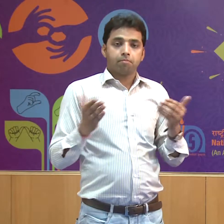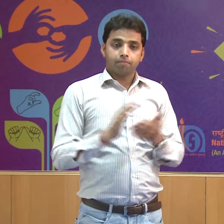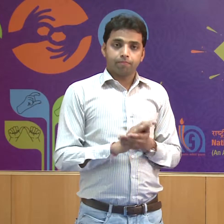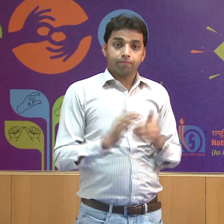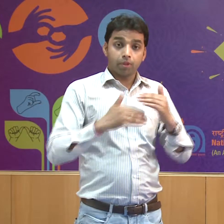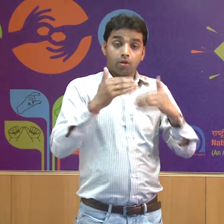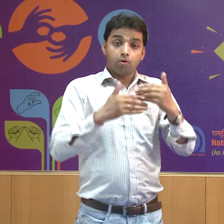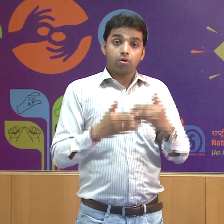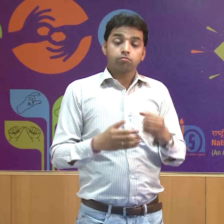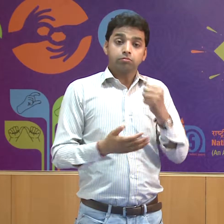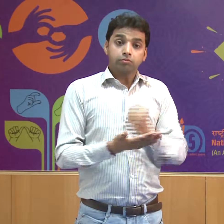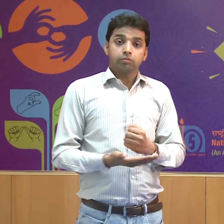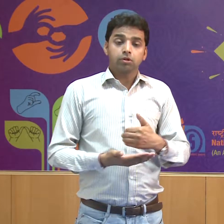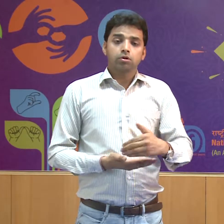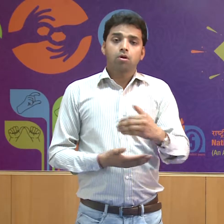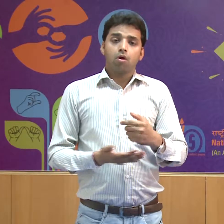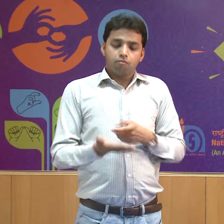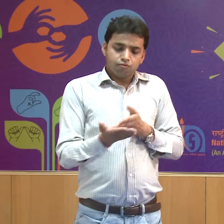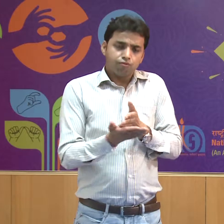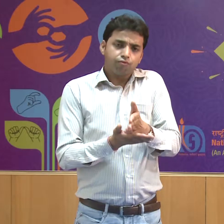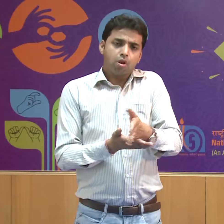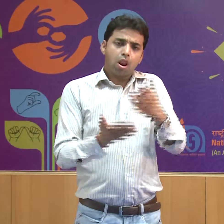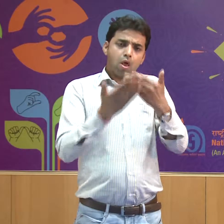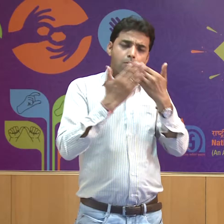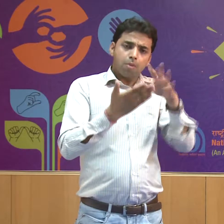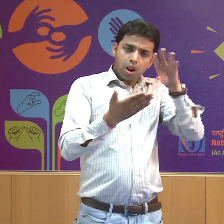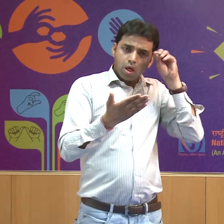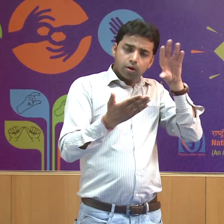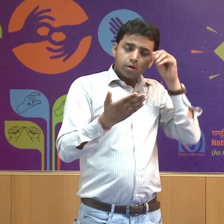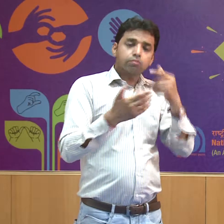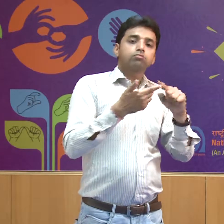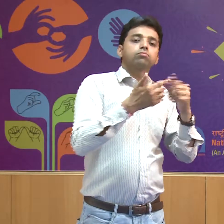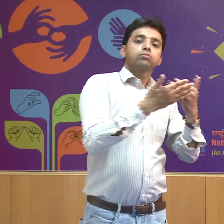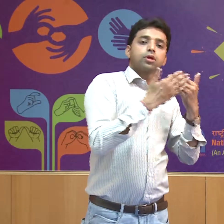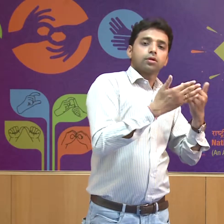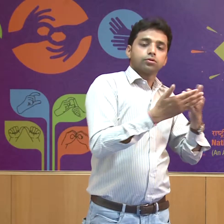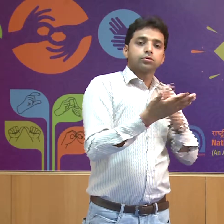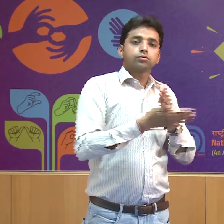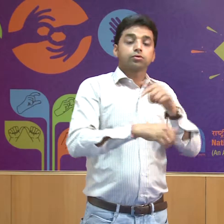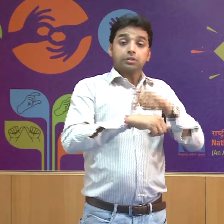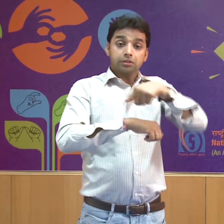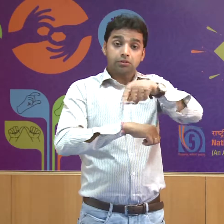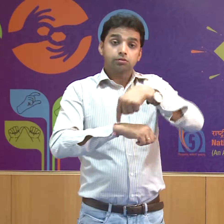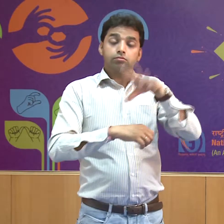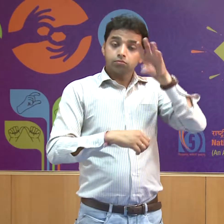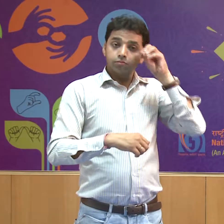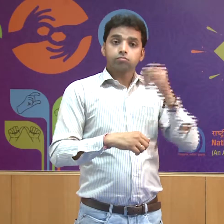was made in the field of learning and education during this period.